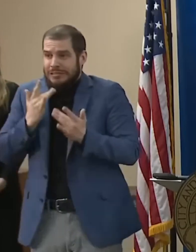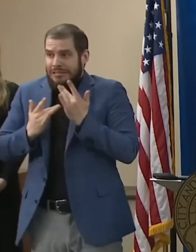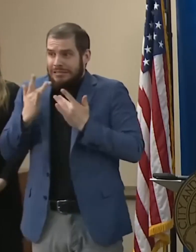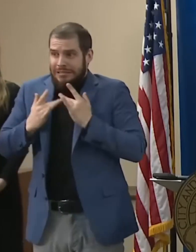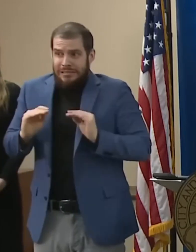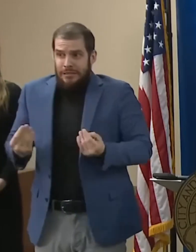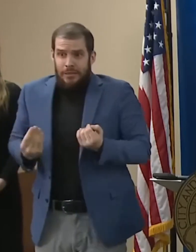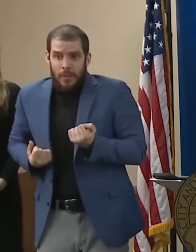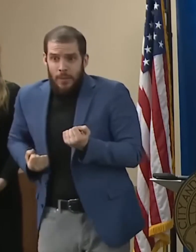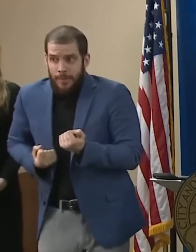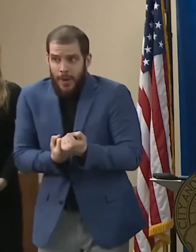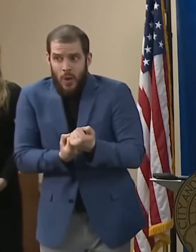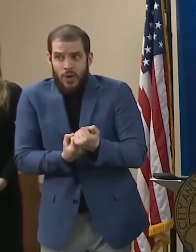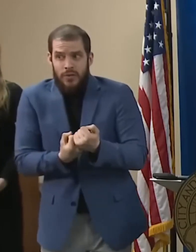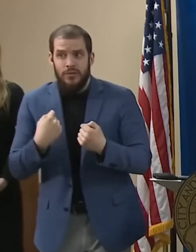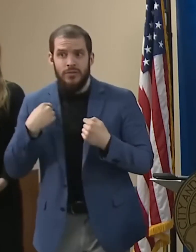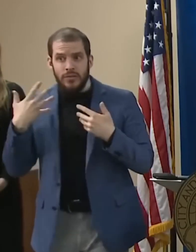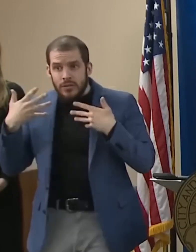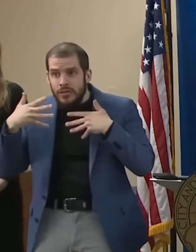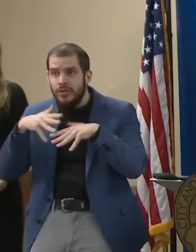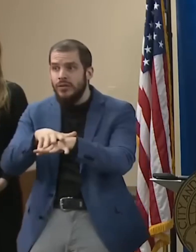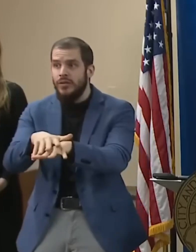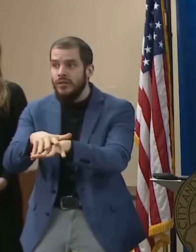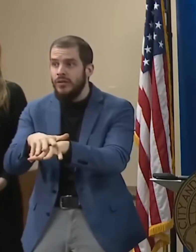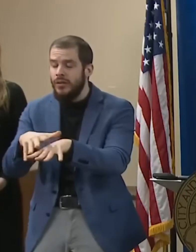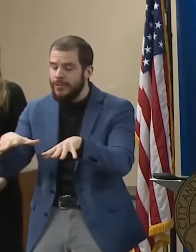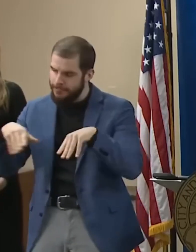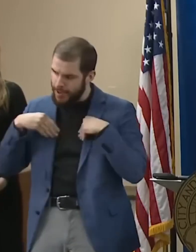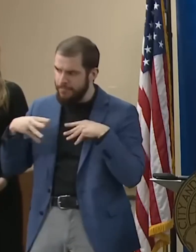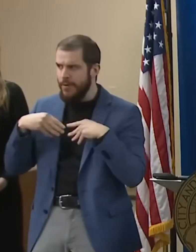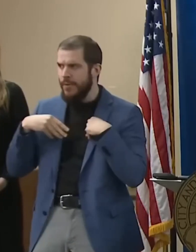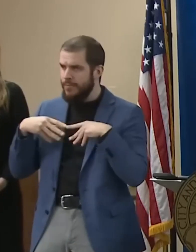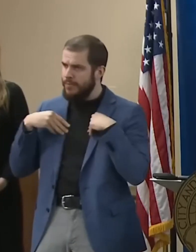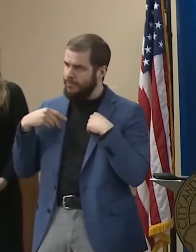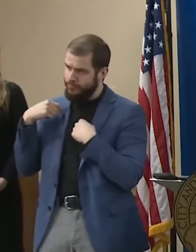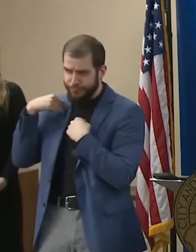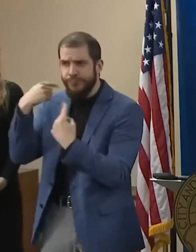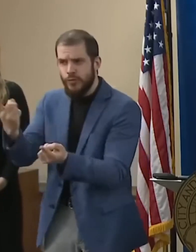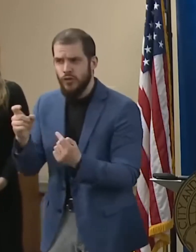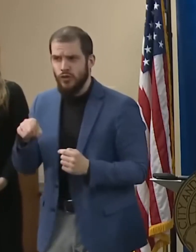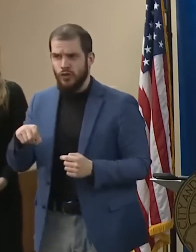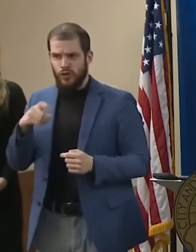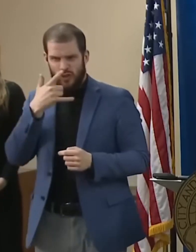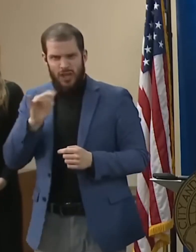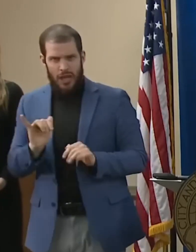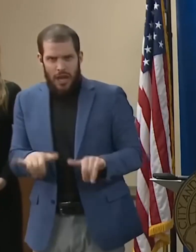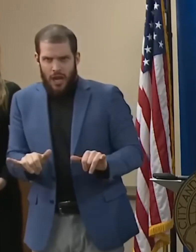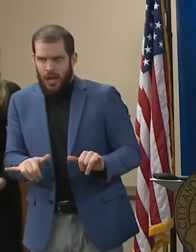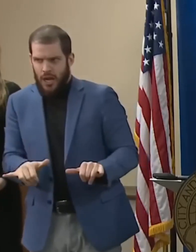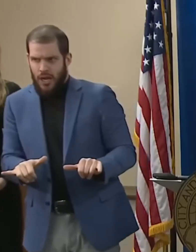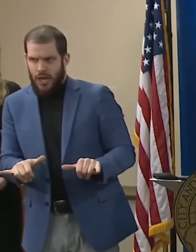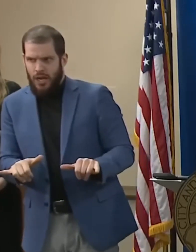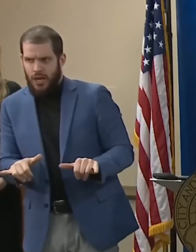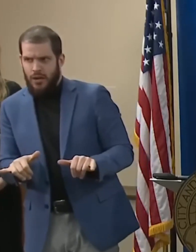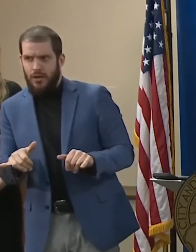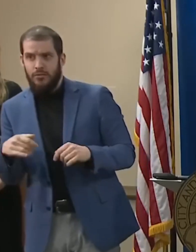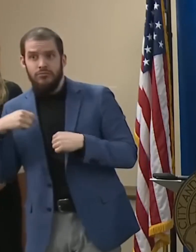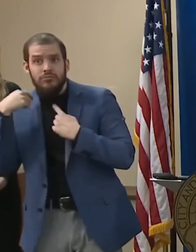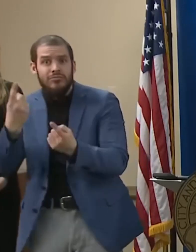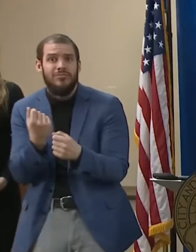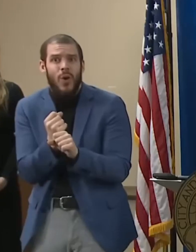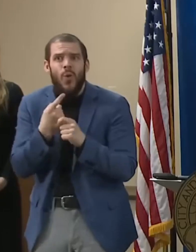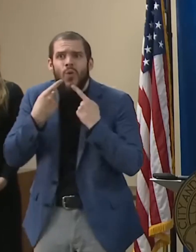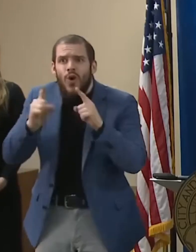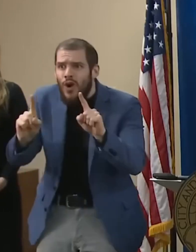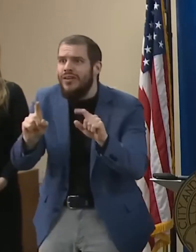have successfully integrated into the fabric of this country. That's how it's supposed to work. That's how we can make it work. That's how we've made it work despite the absence